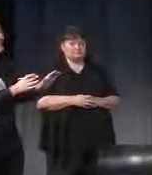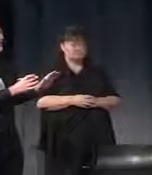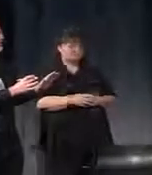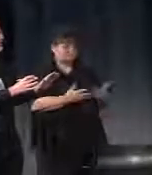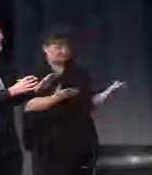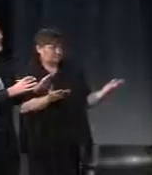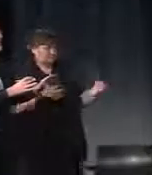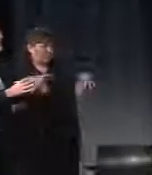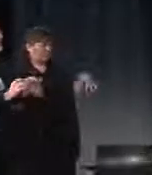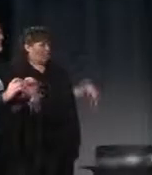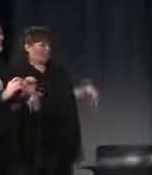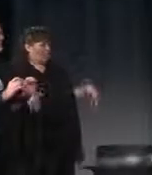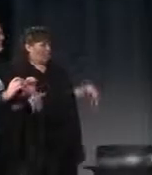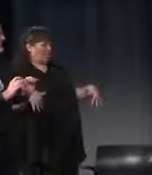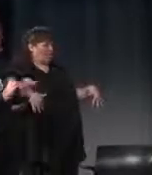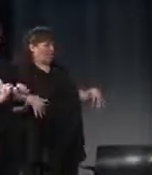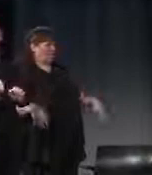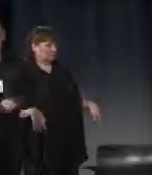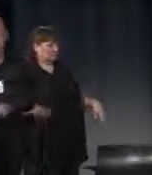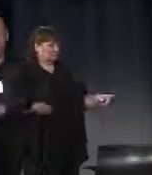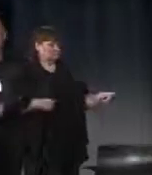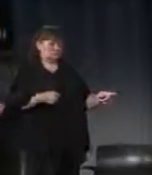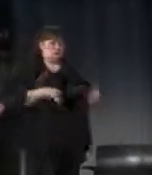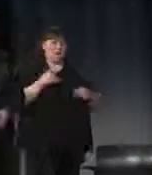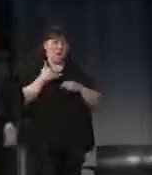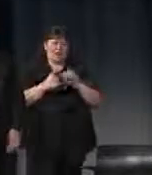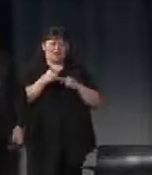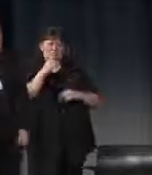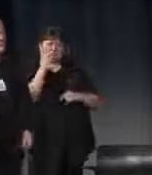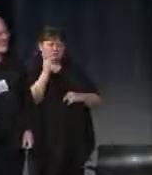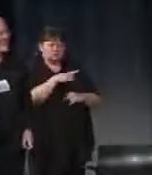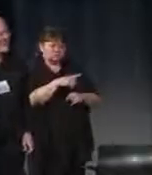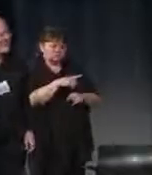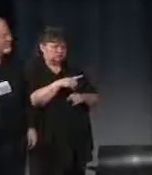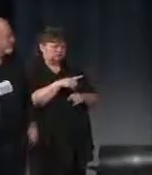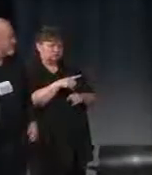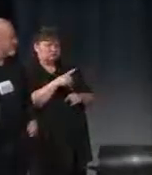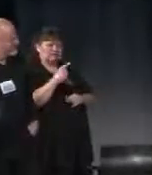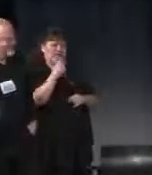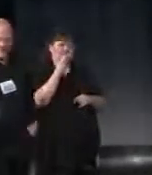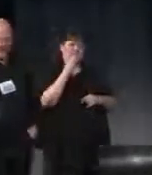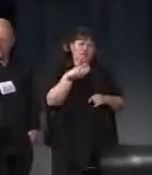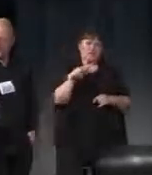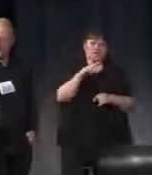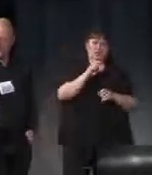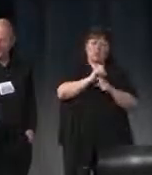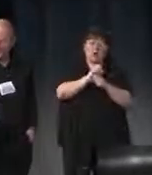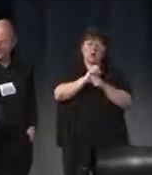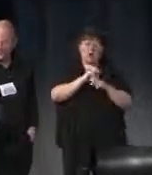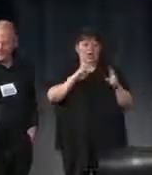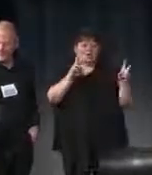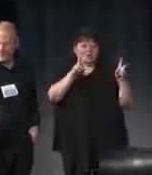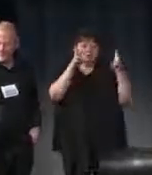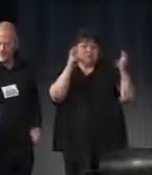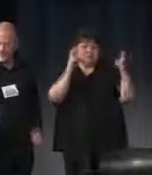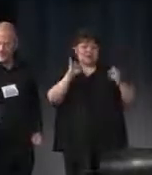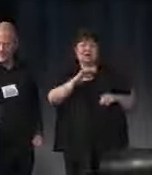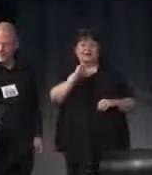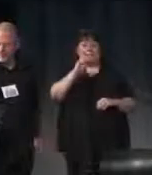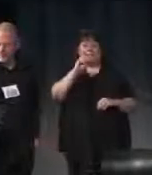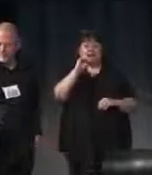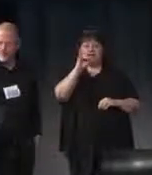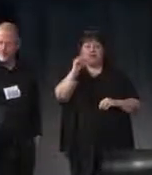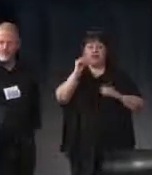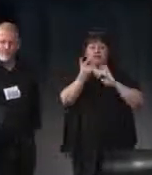Abject terror. I mean, just to your very last question, I think if you work on a subject like media